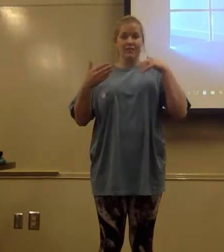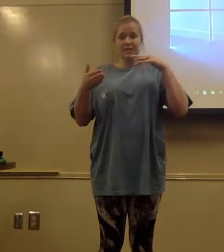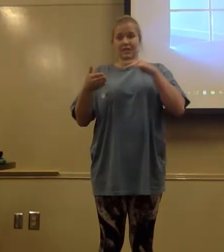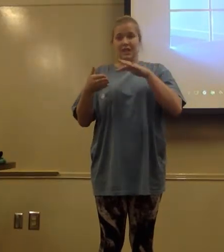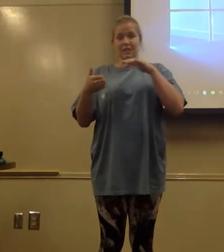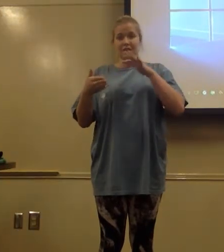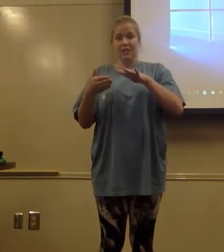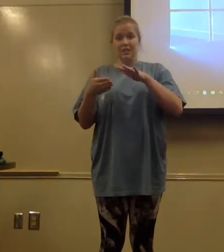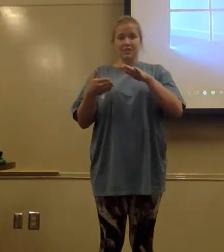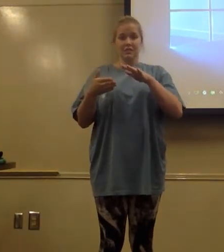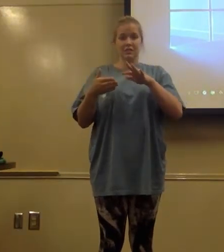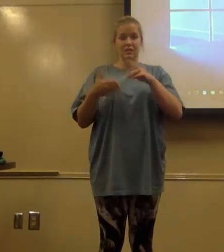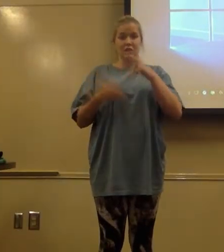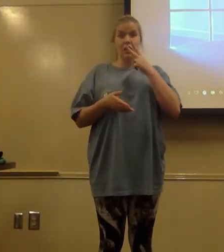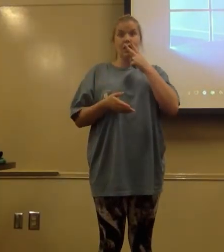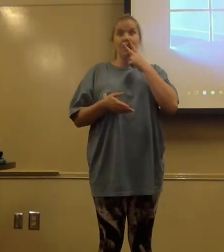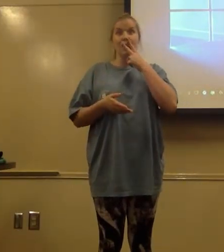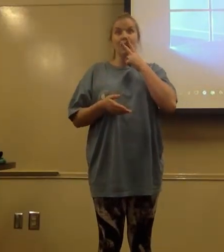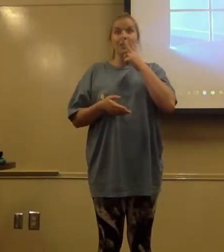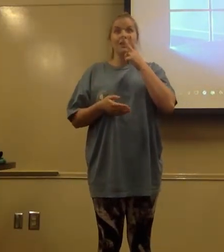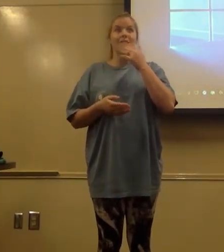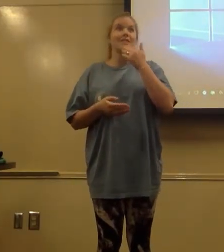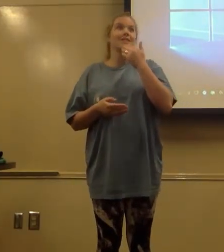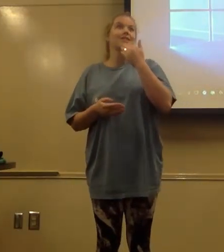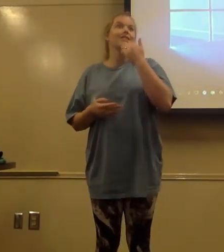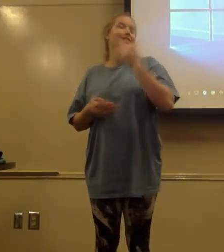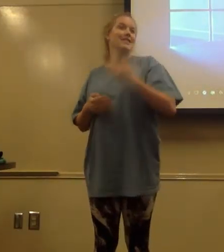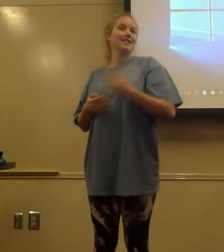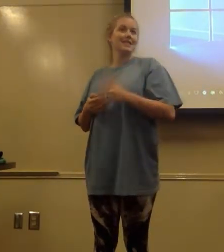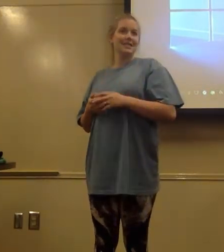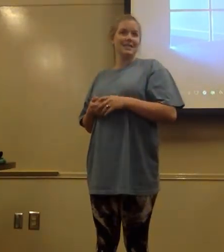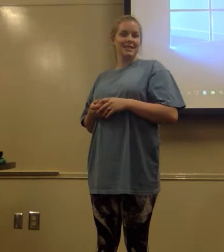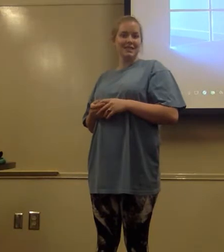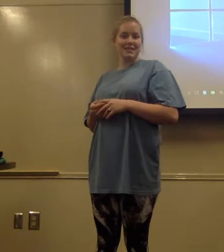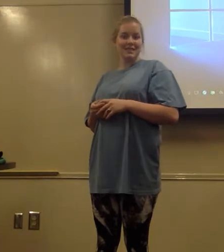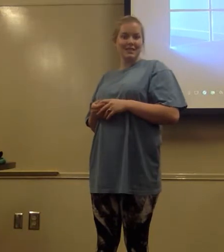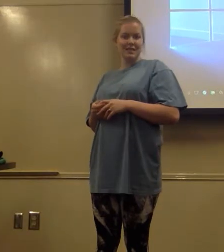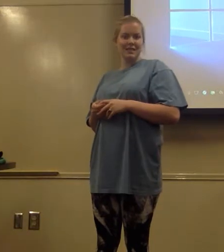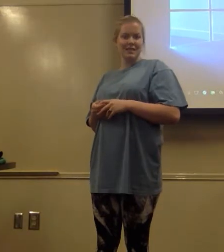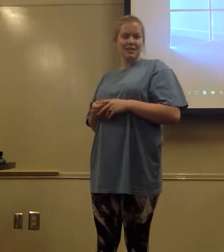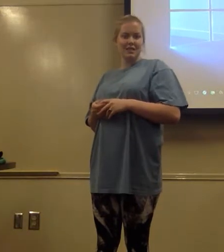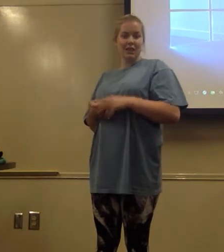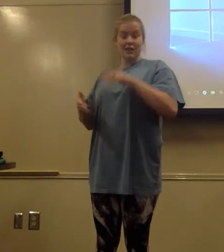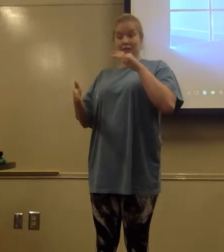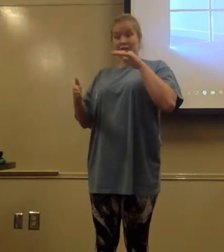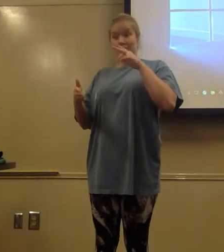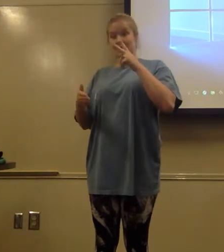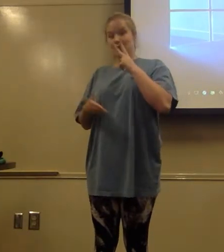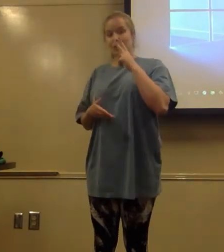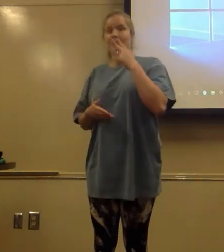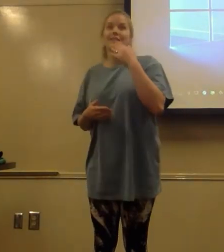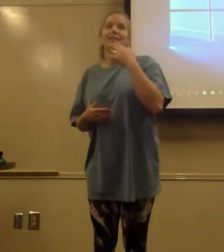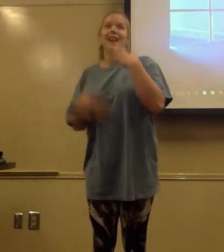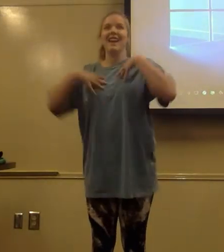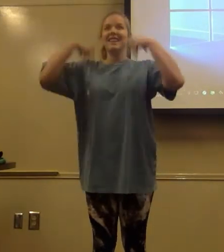harmless, but good for you. Why doesn't the American Cancer Society ever talk about all the studies showing that smoking is healthy for you?